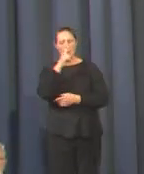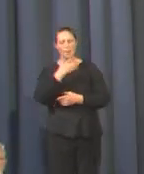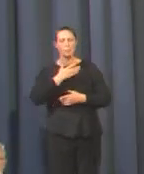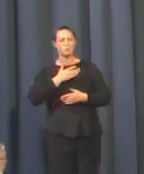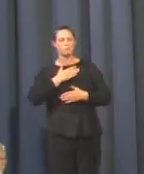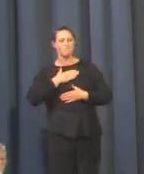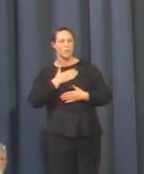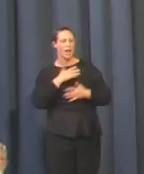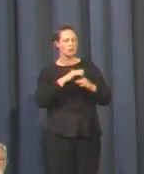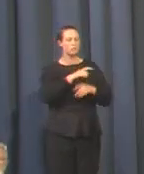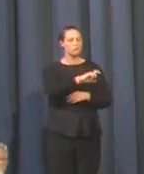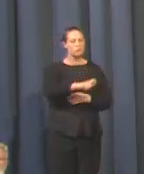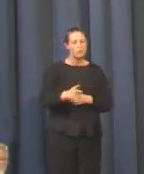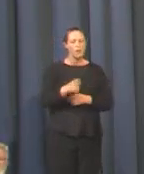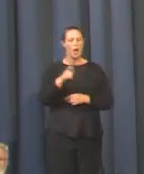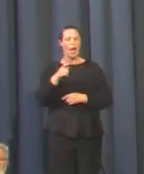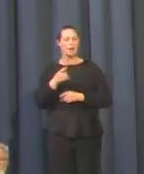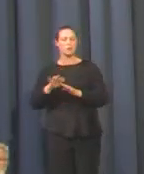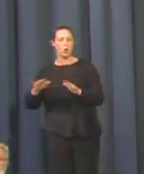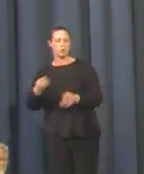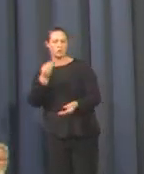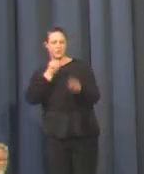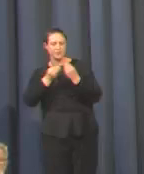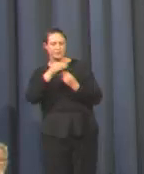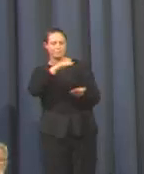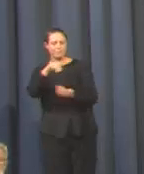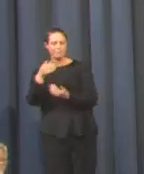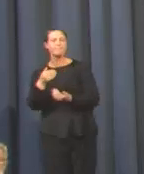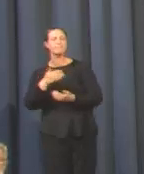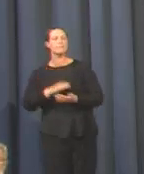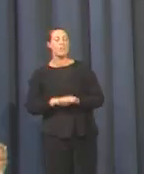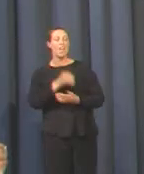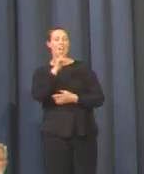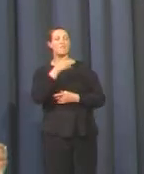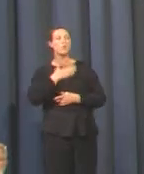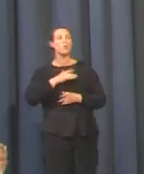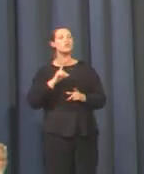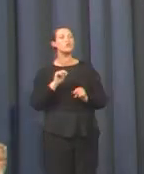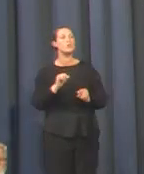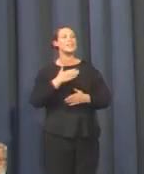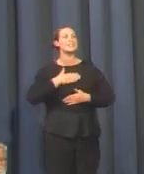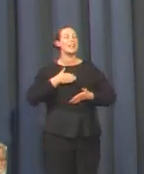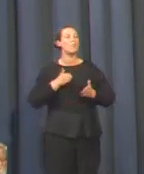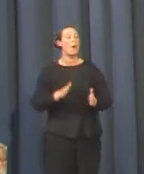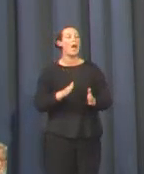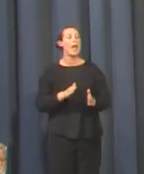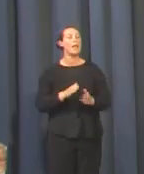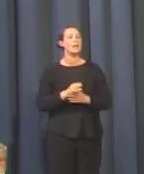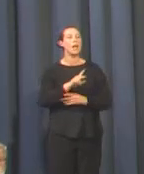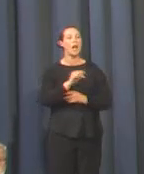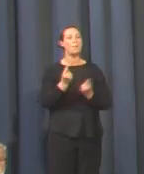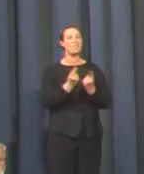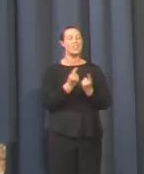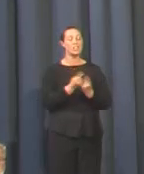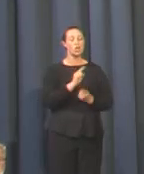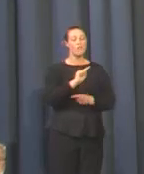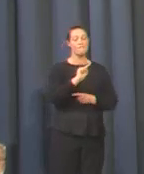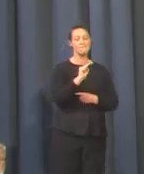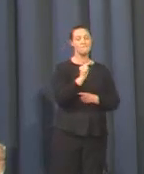and kaimana. And I think to do that safely, there are a couple of steps you can do. So the first